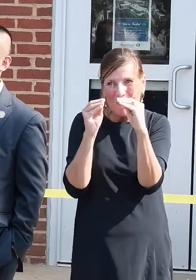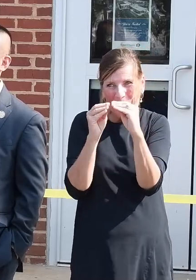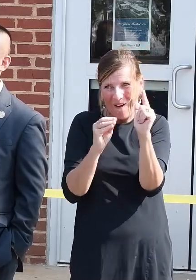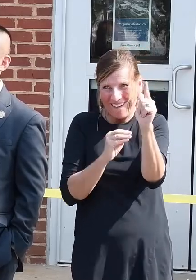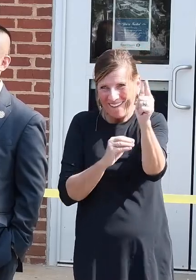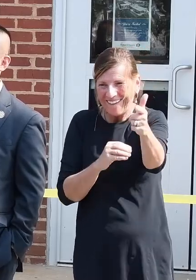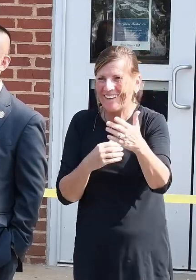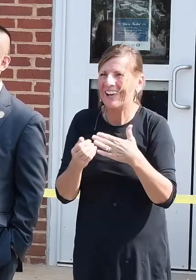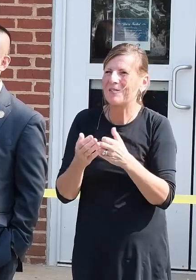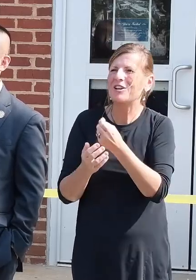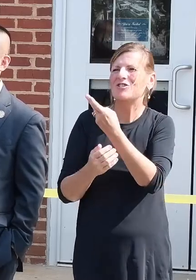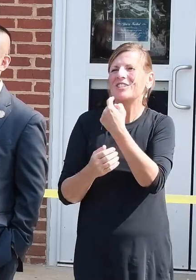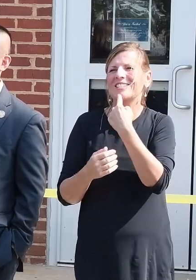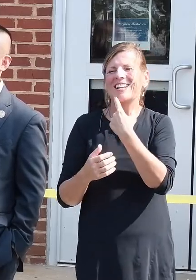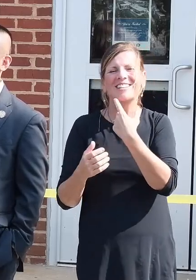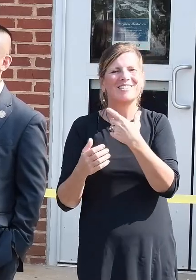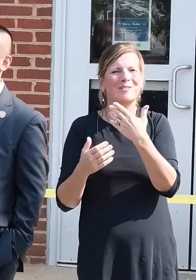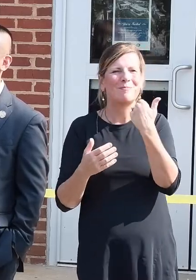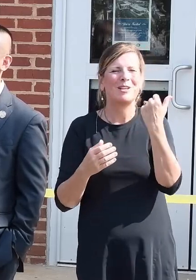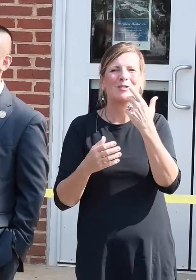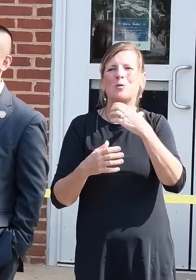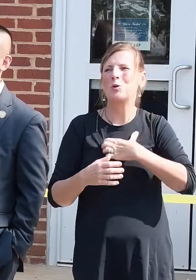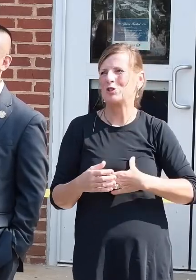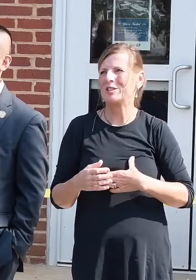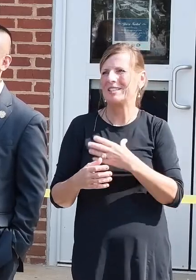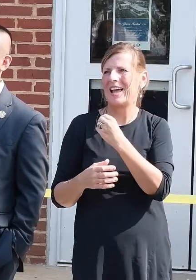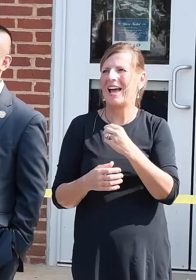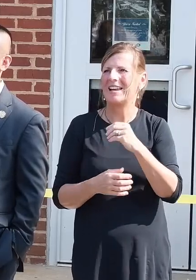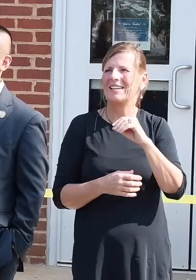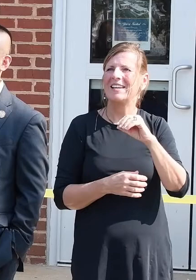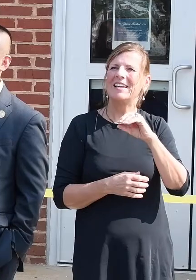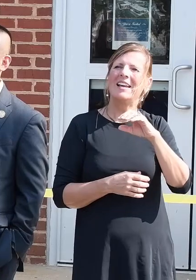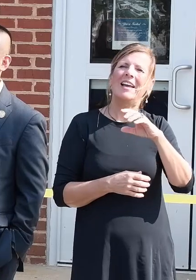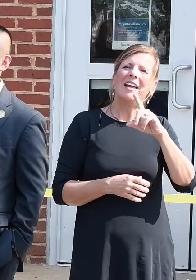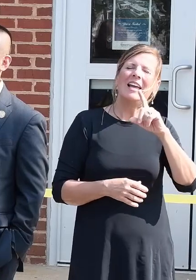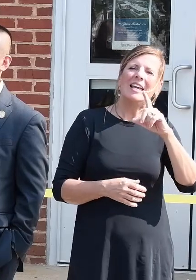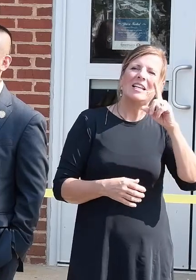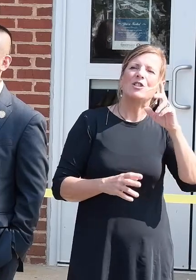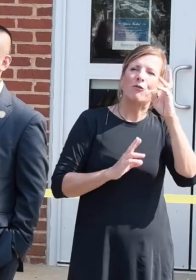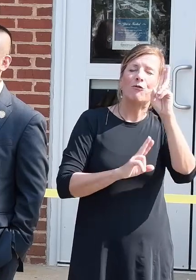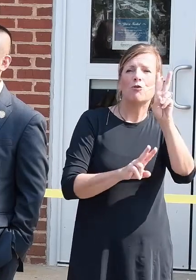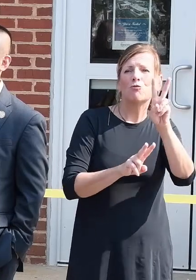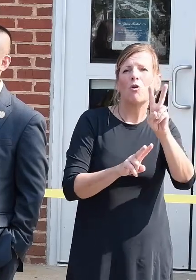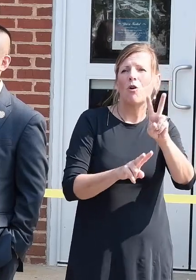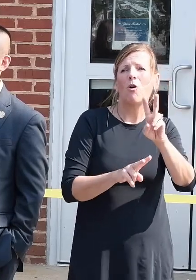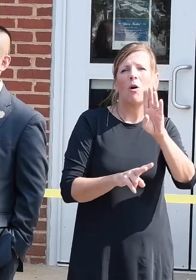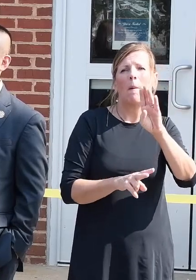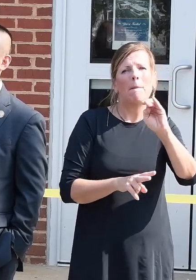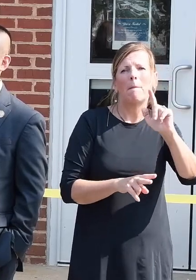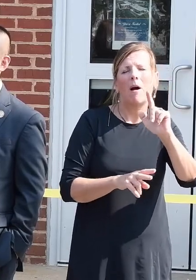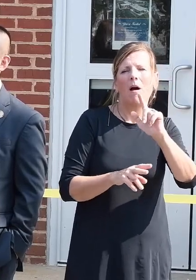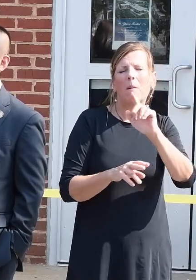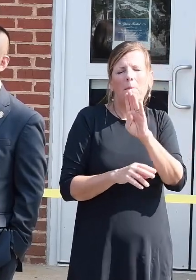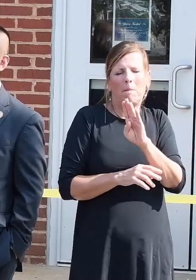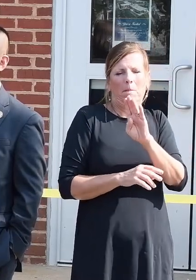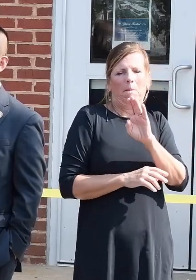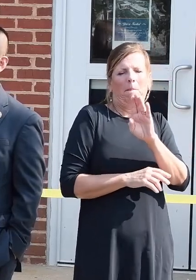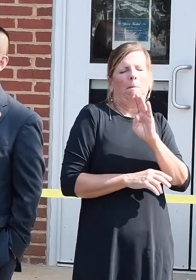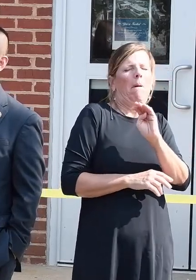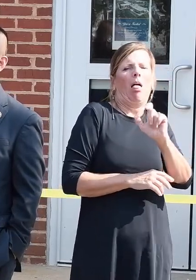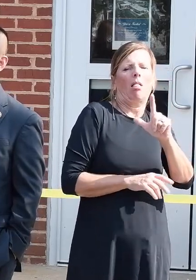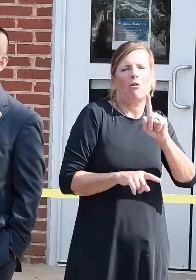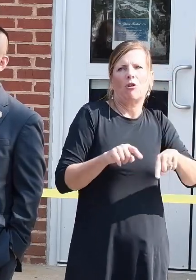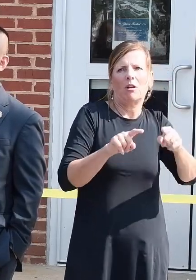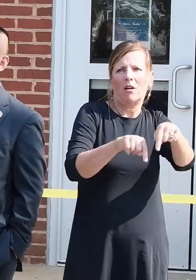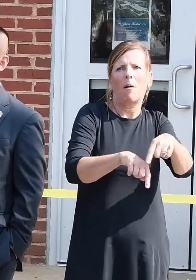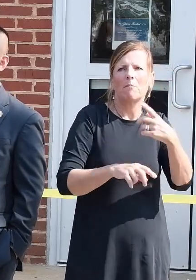So she sends her best, and Dr. Calvin Ball, of course, is at the funeral of his beloved uncle and could not be here today, but I know that he is thinking